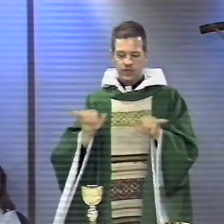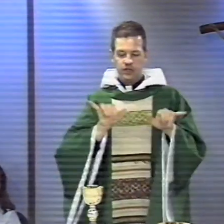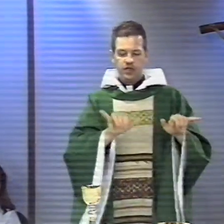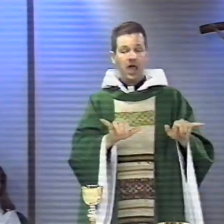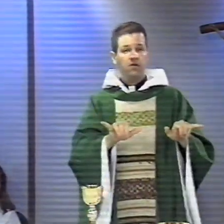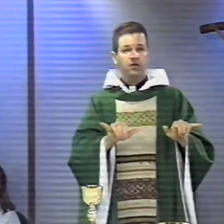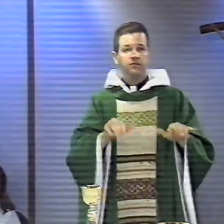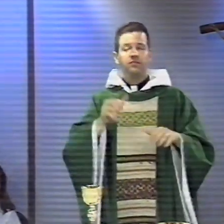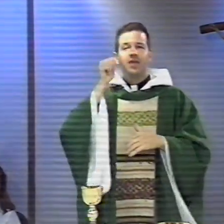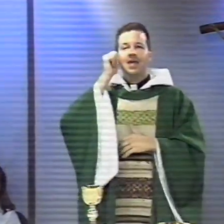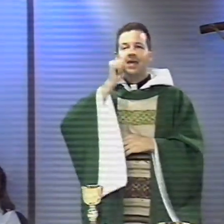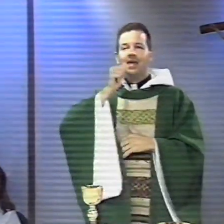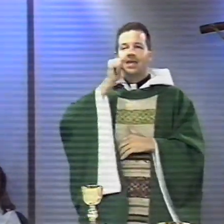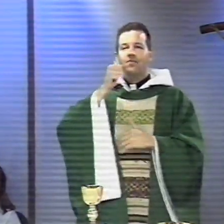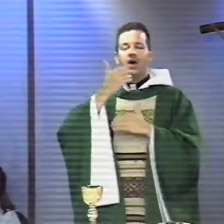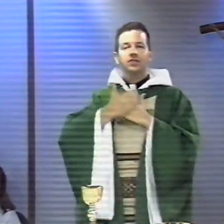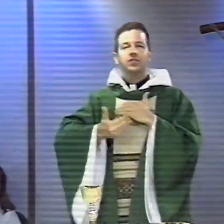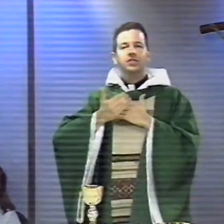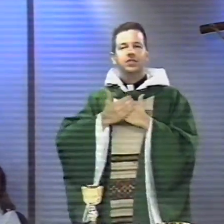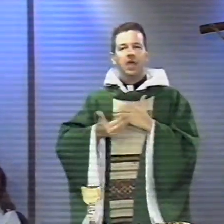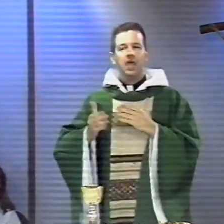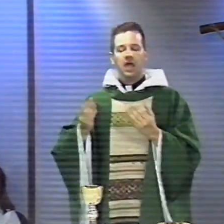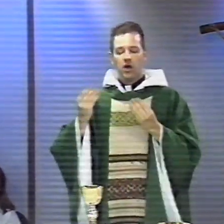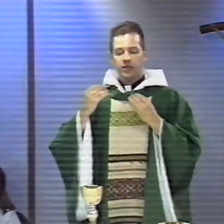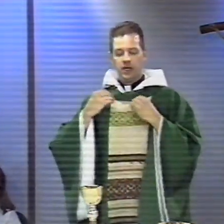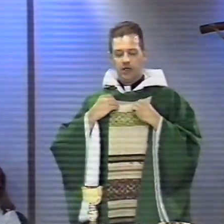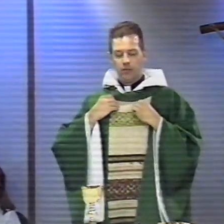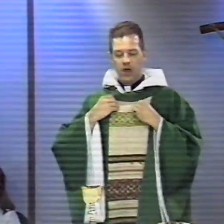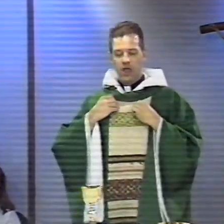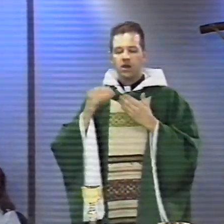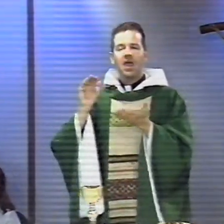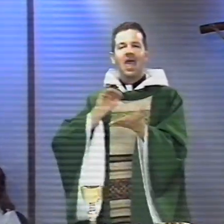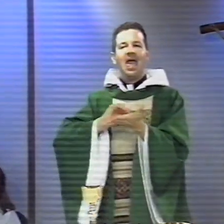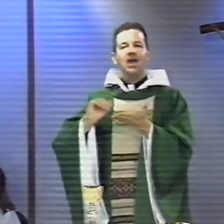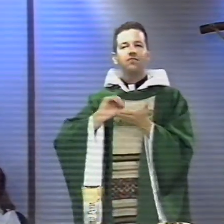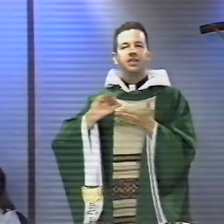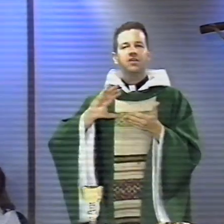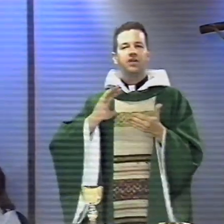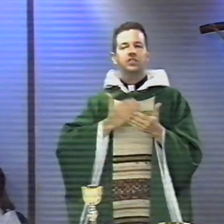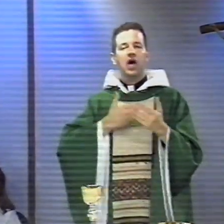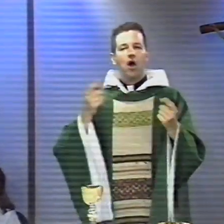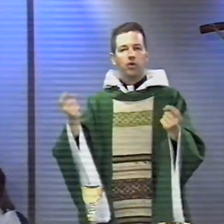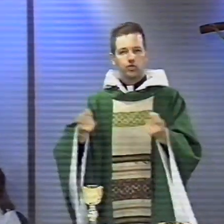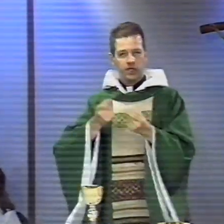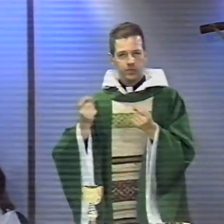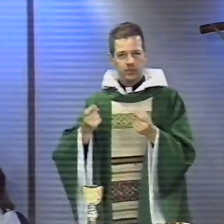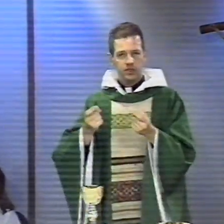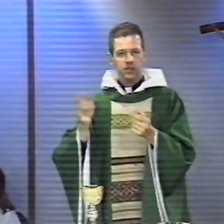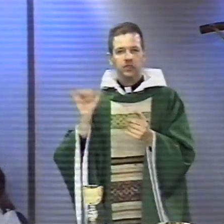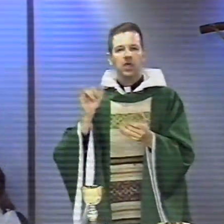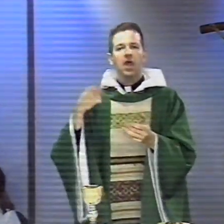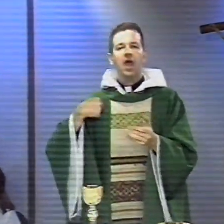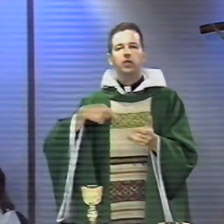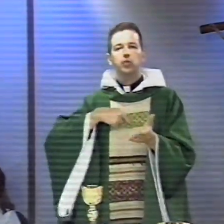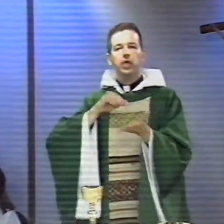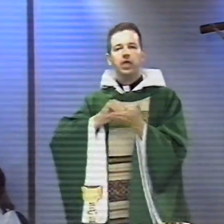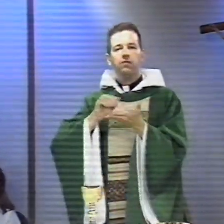is in heaven. Give us this day our daily bread, and forgive us our trespasses, as we